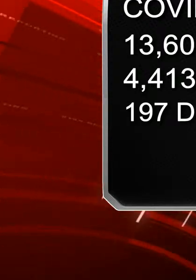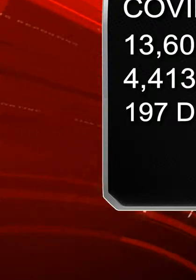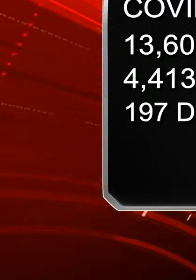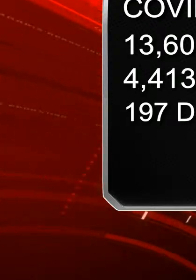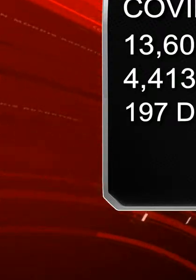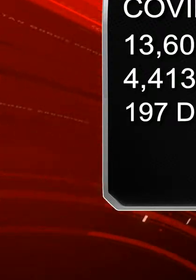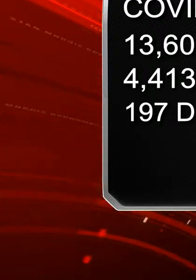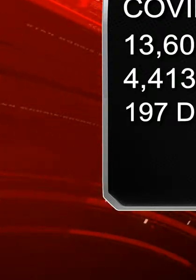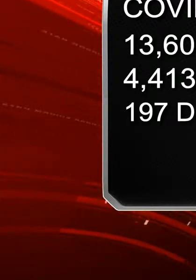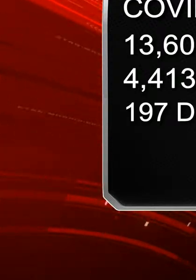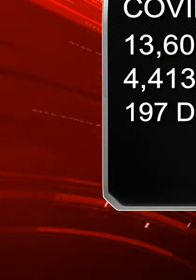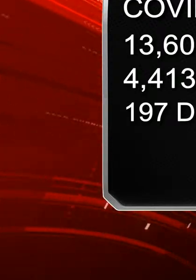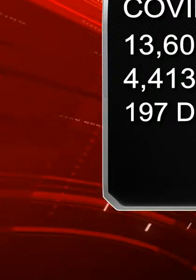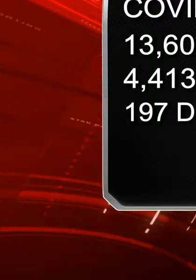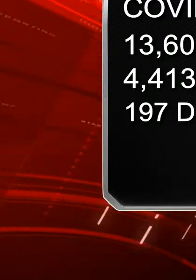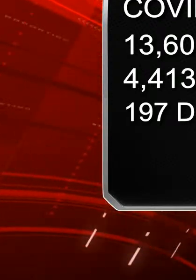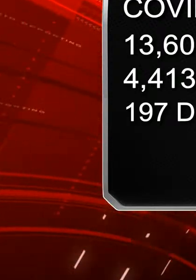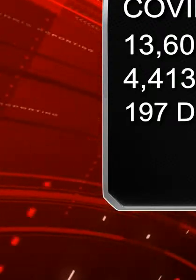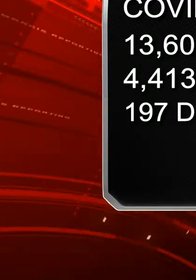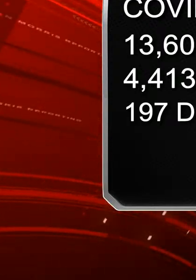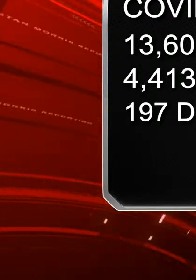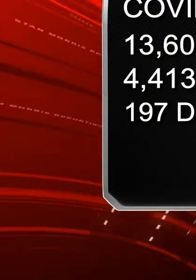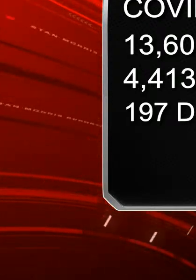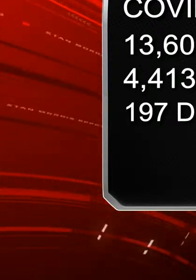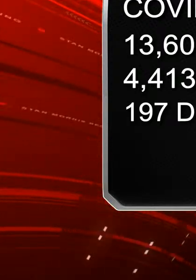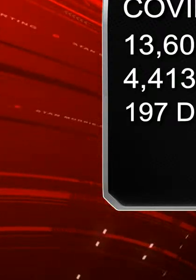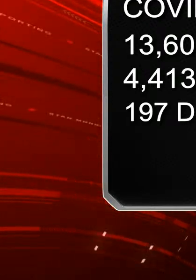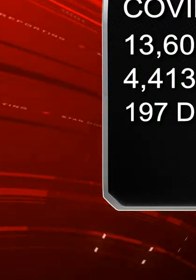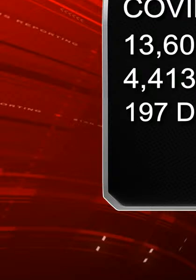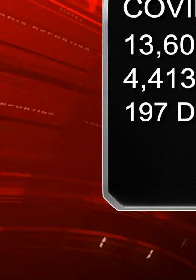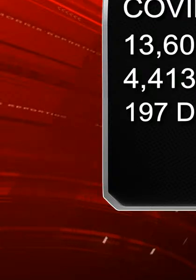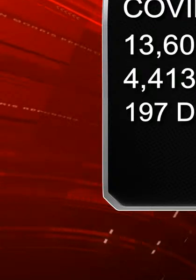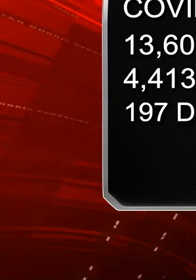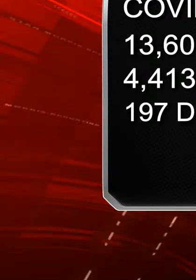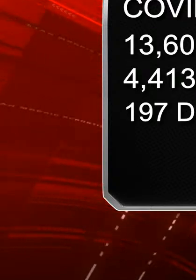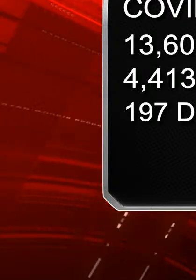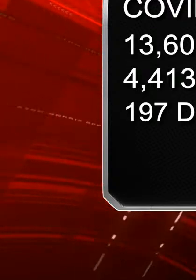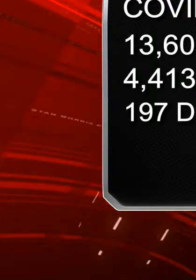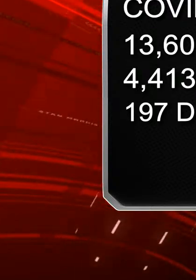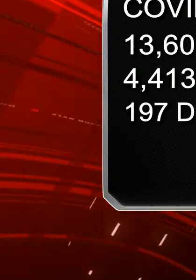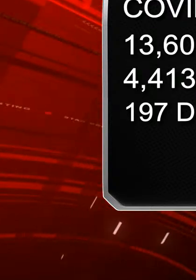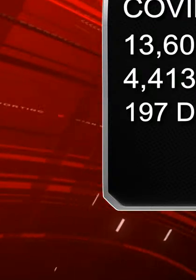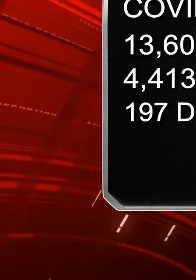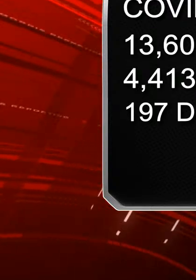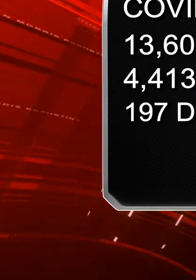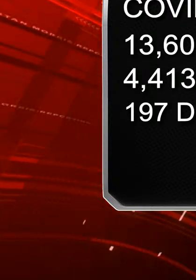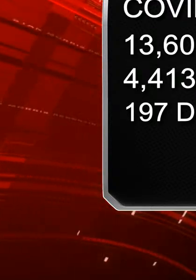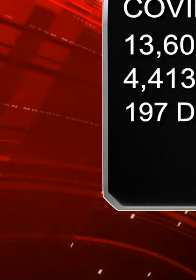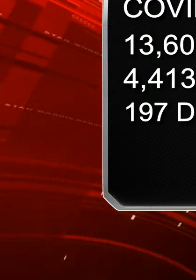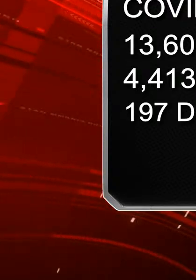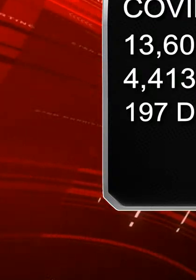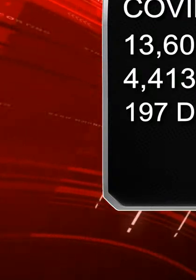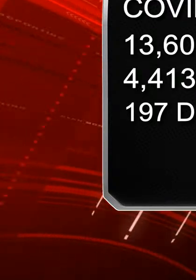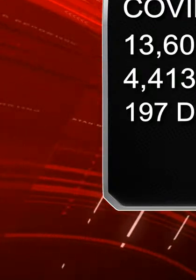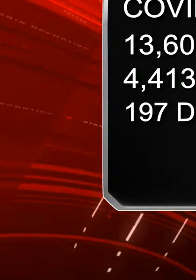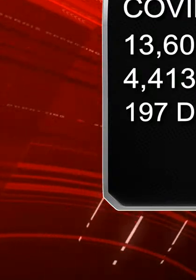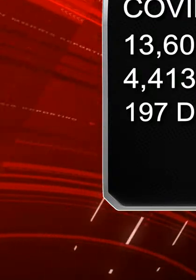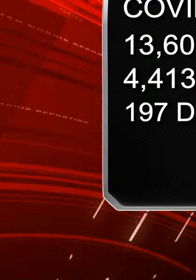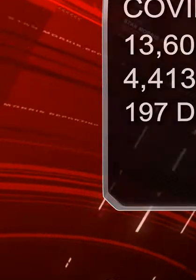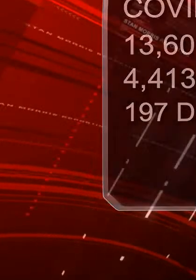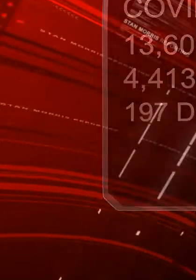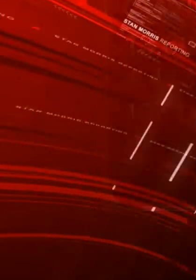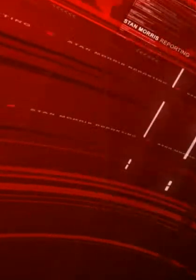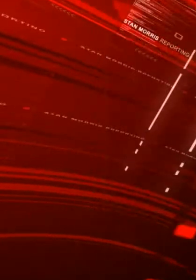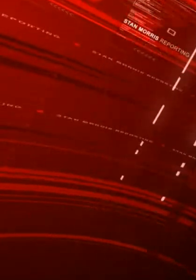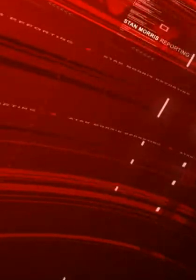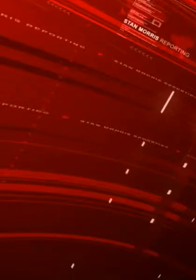closer, and that's the area we're seeing an outbreak in. Who knows? I know that the governor is on the podium right now getting ready to speak, so we're going to take him live